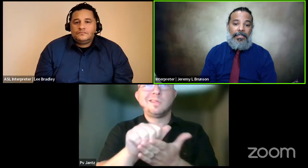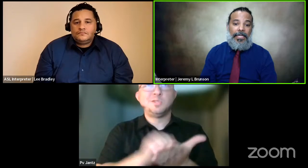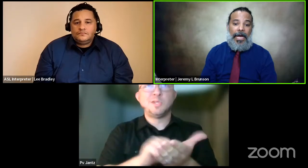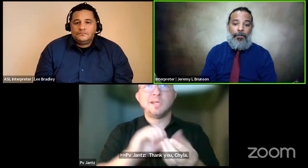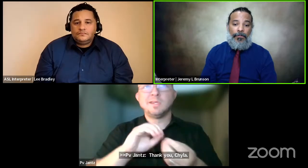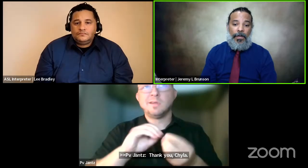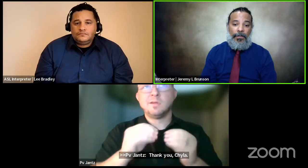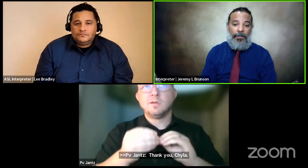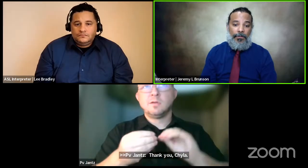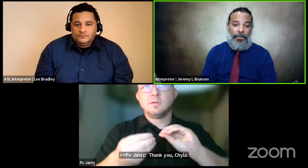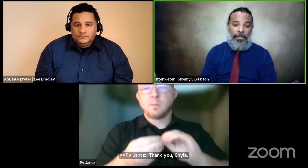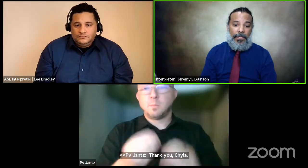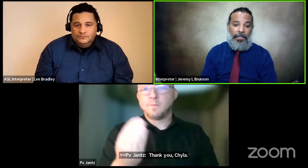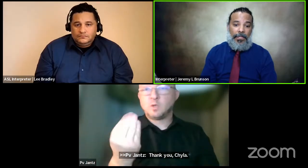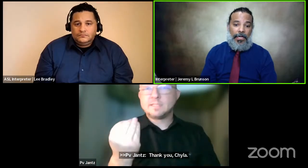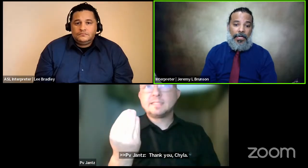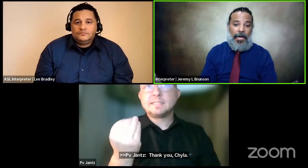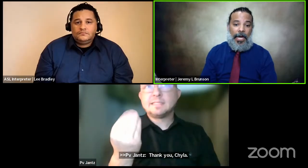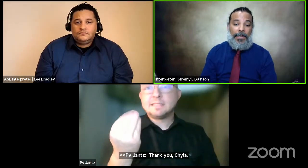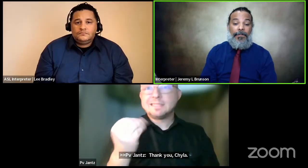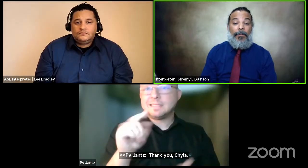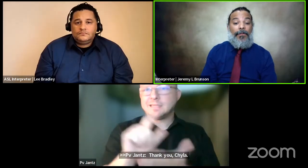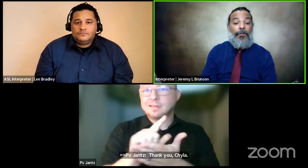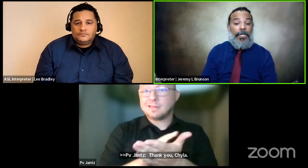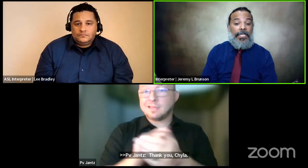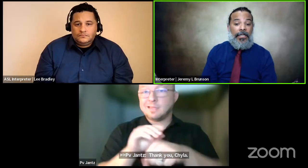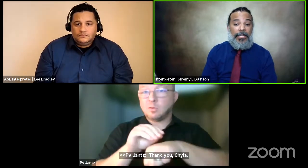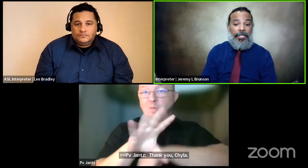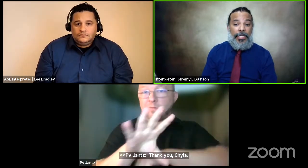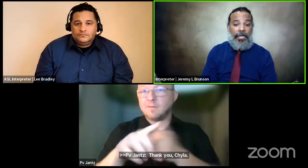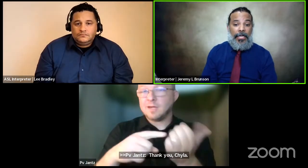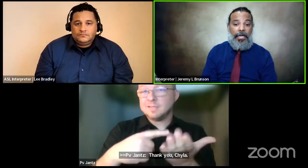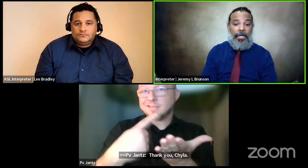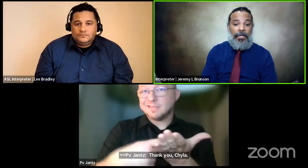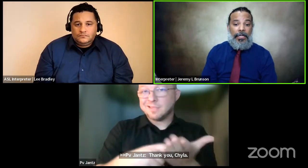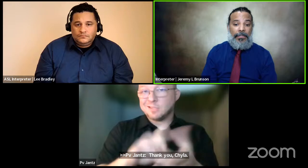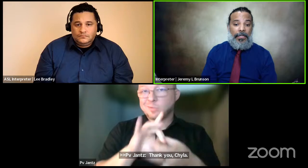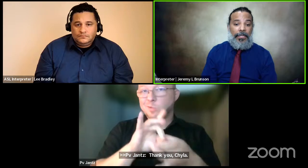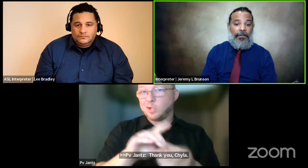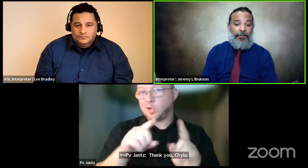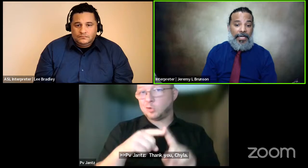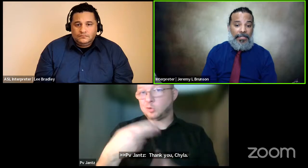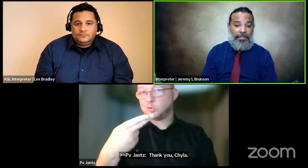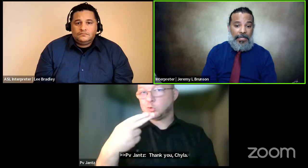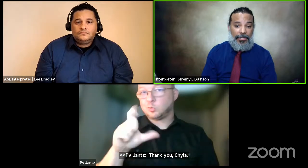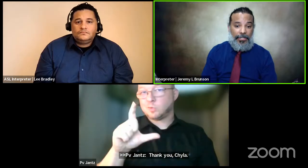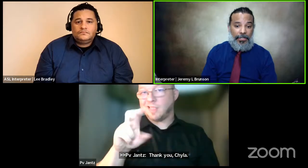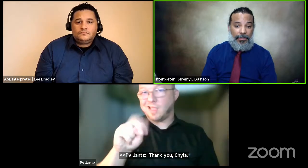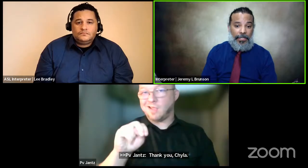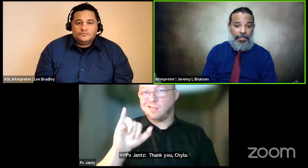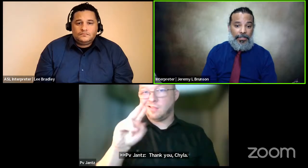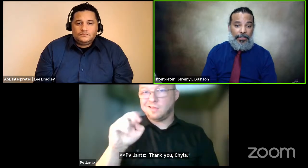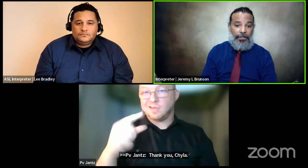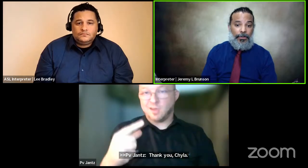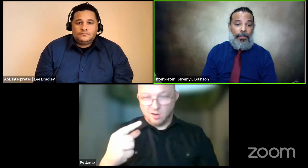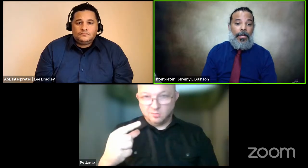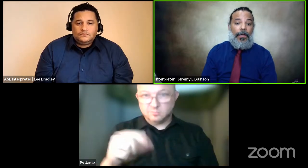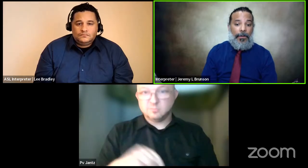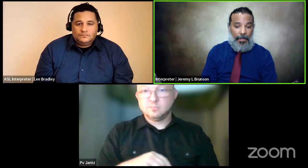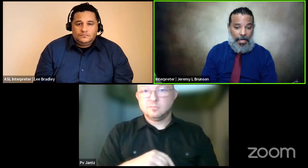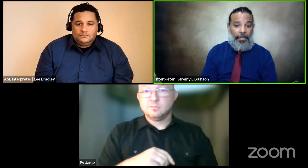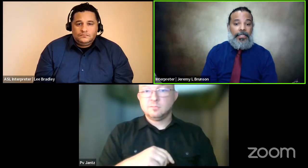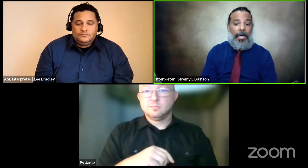I'd like to now move on with the item number 14 on the agenda. That's a legal advice discussion related